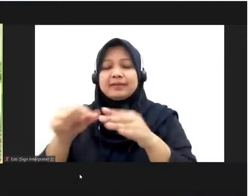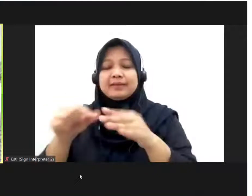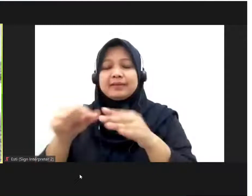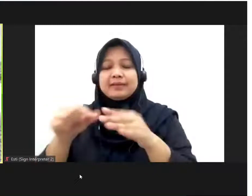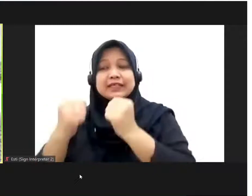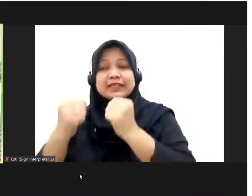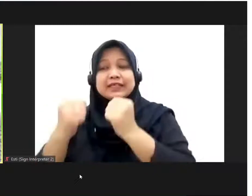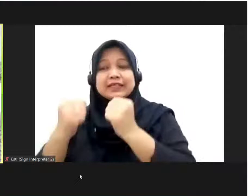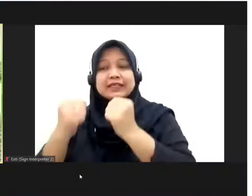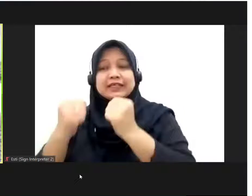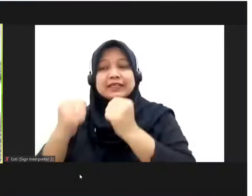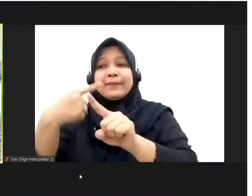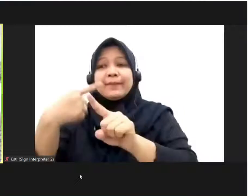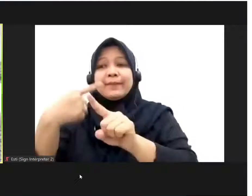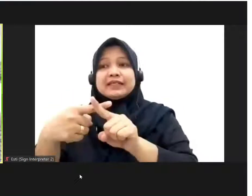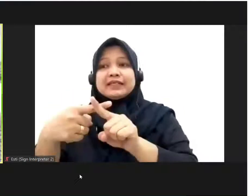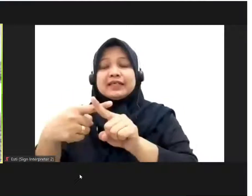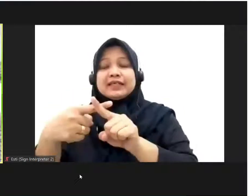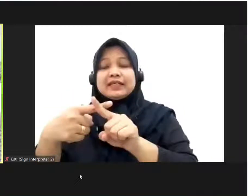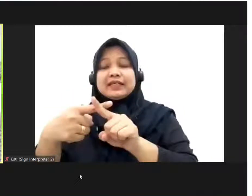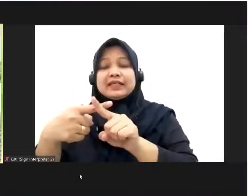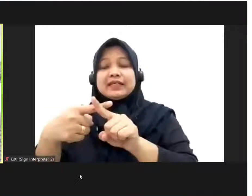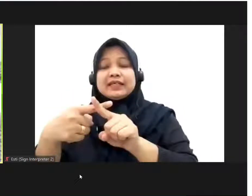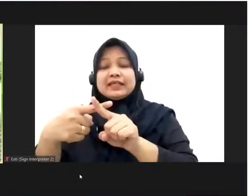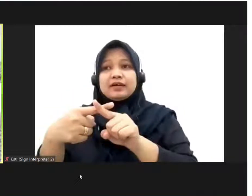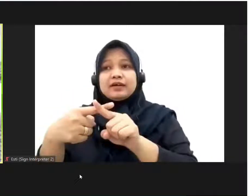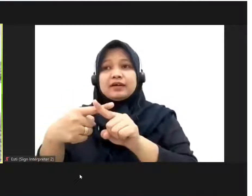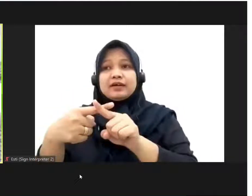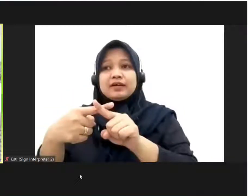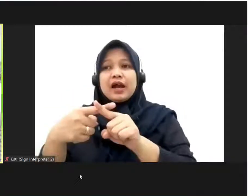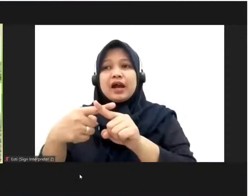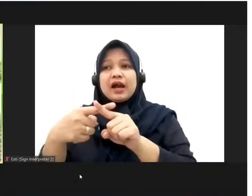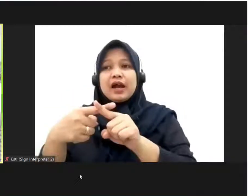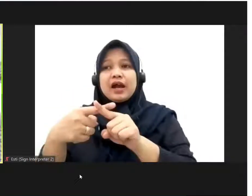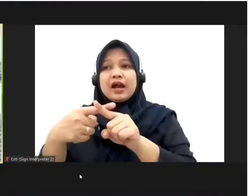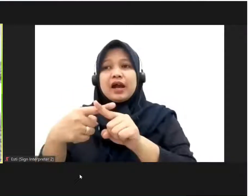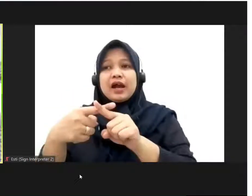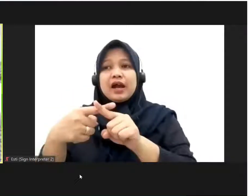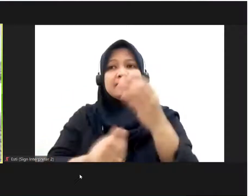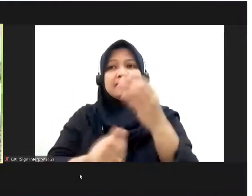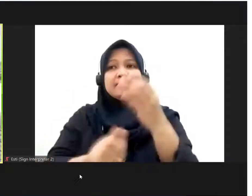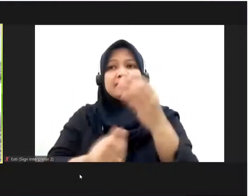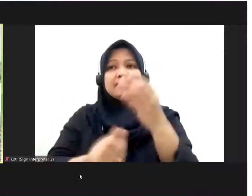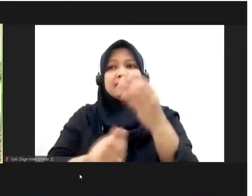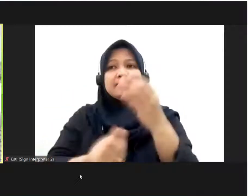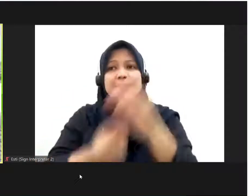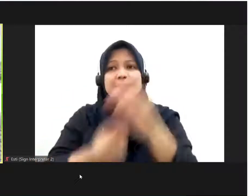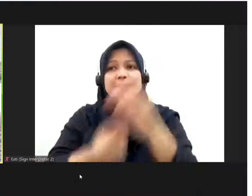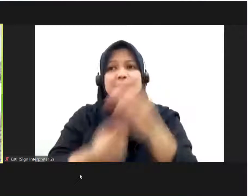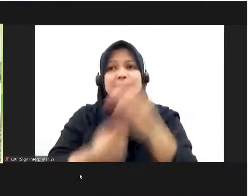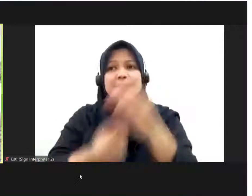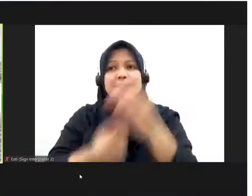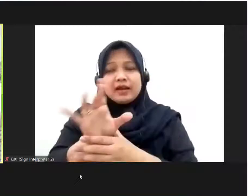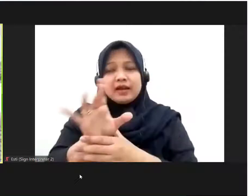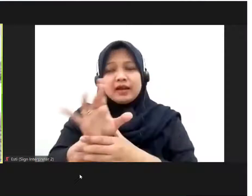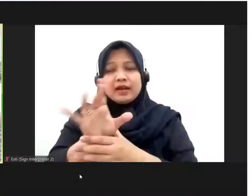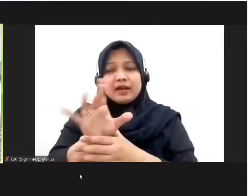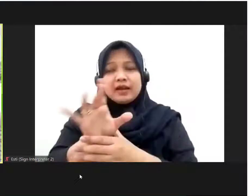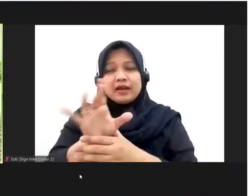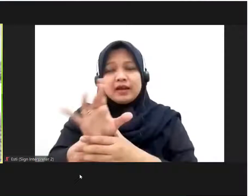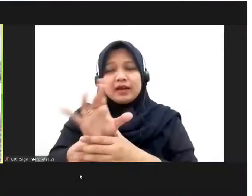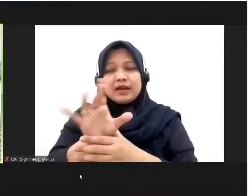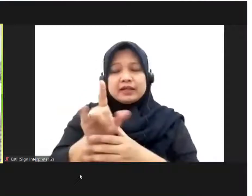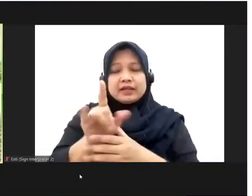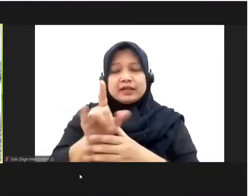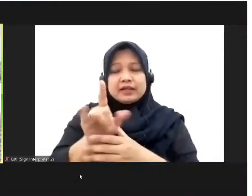is also another development, which is that now the camps are also being fenced in, so that will